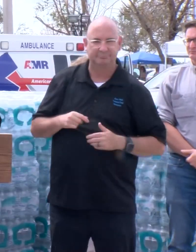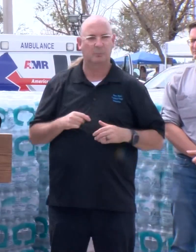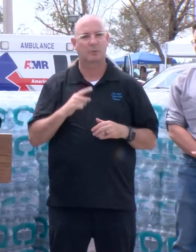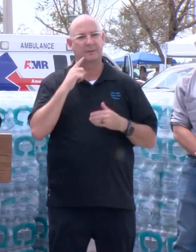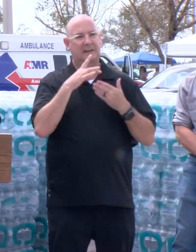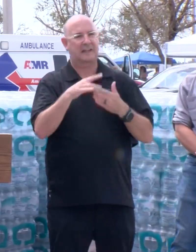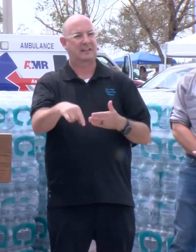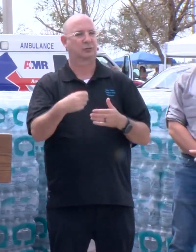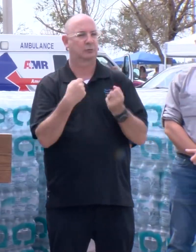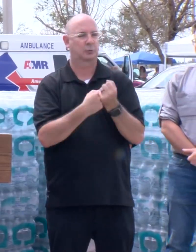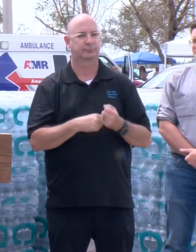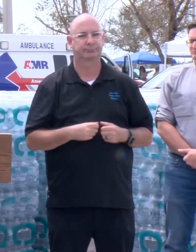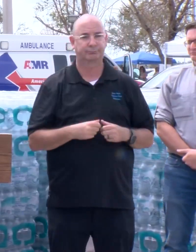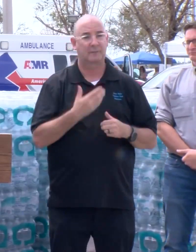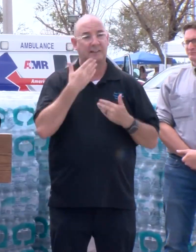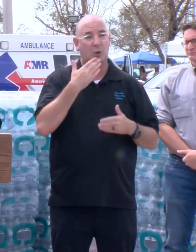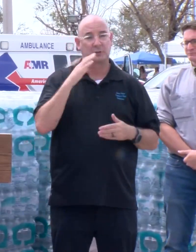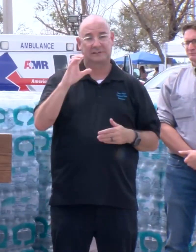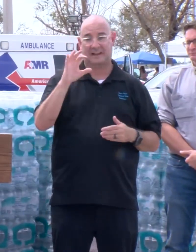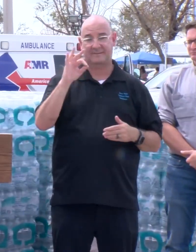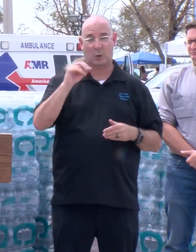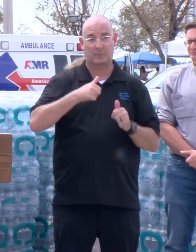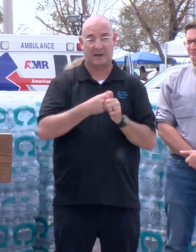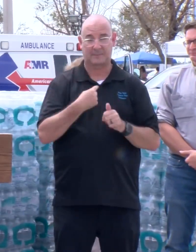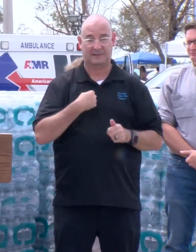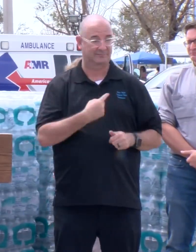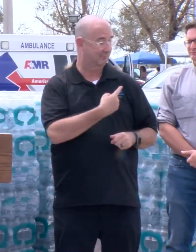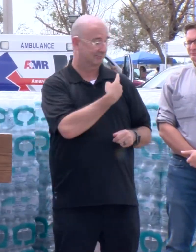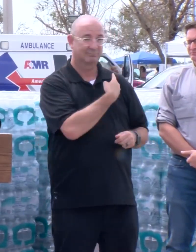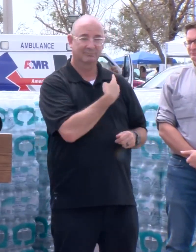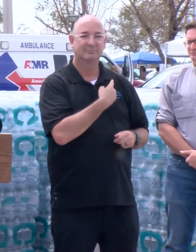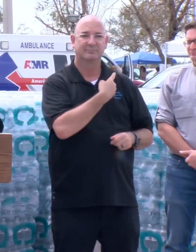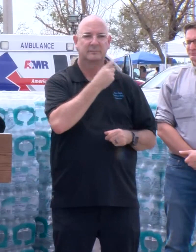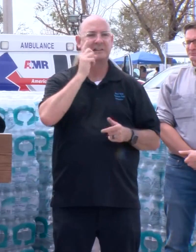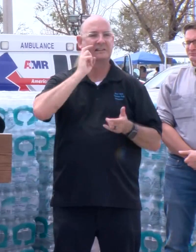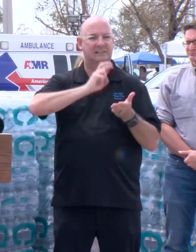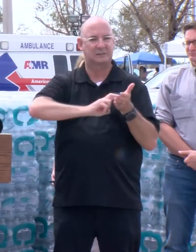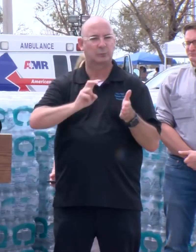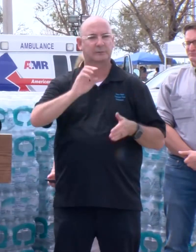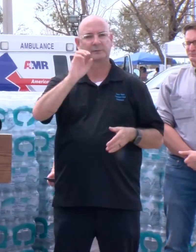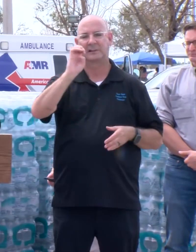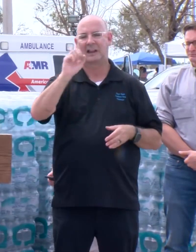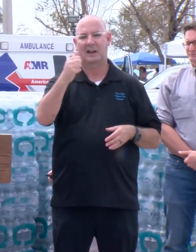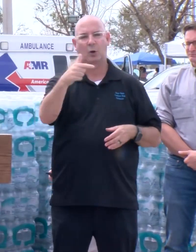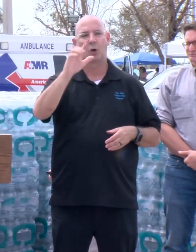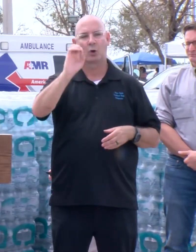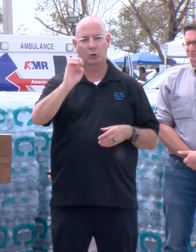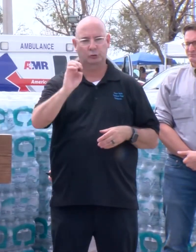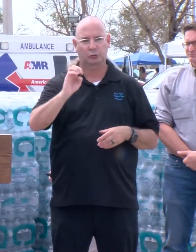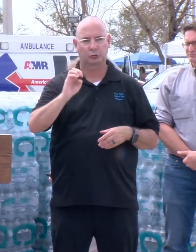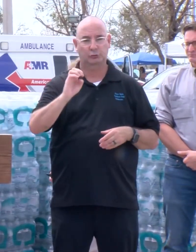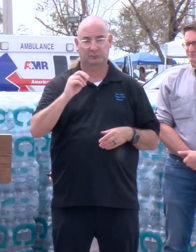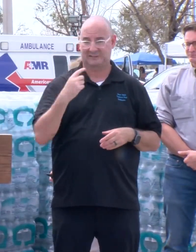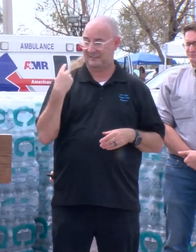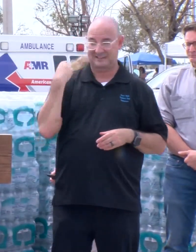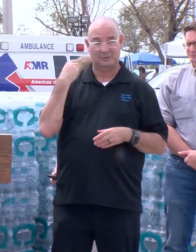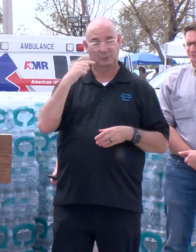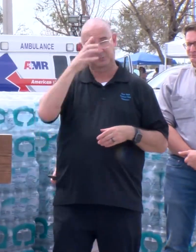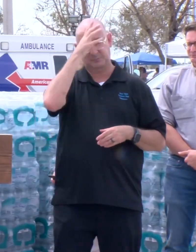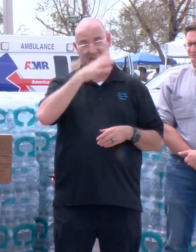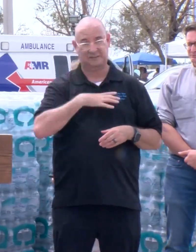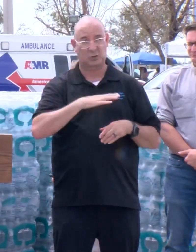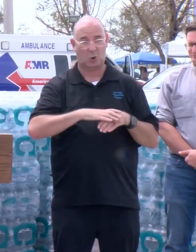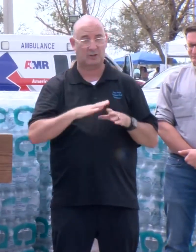CFO behind me for his support, and also Secretary Eagle. These men and women have been on the ground every single day since